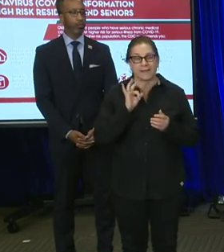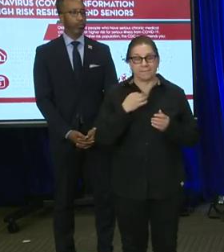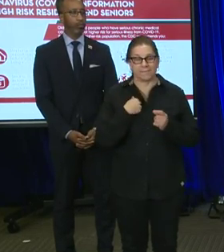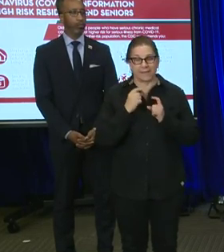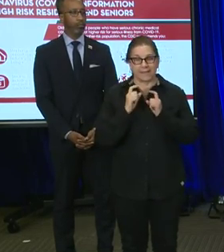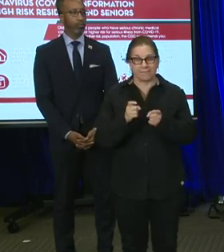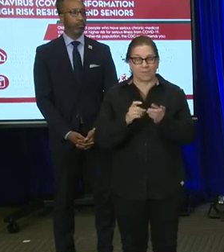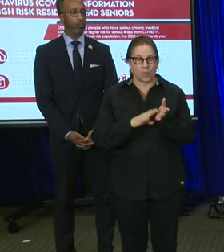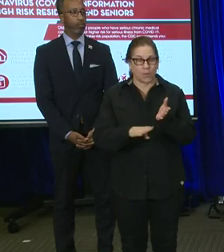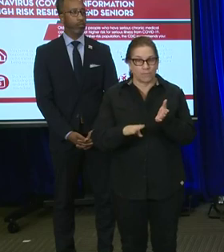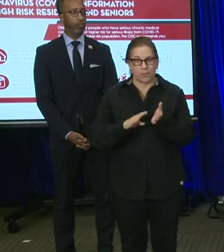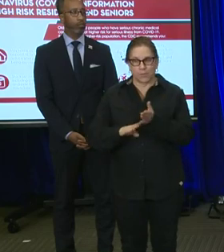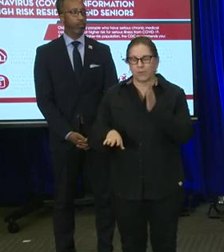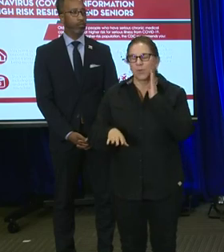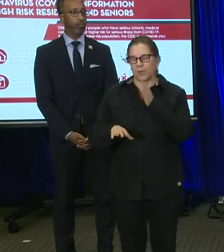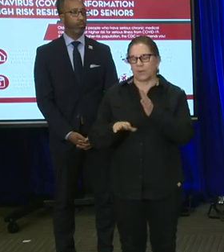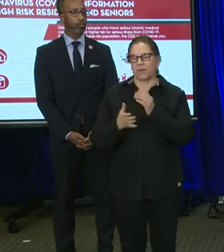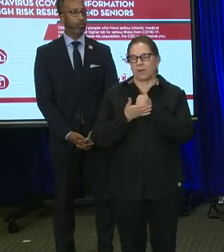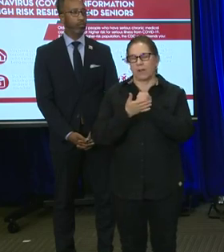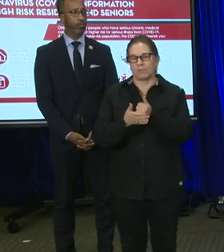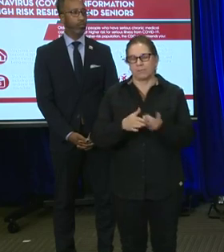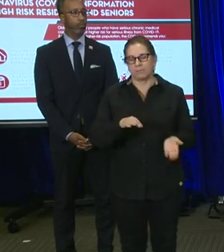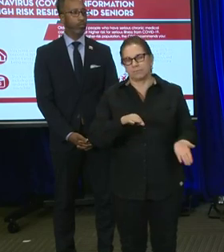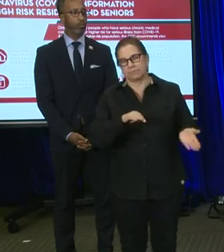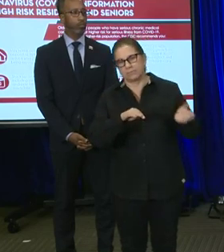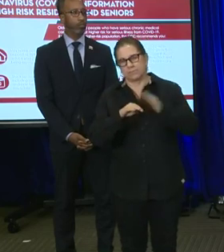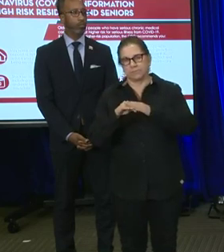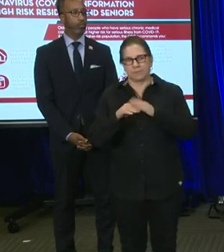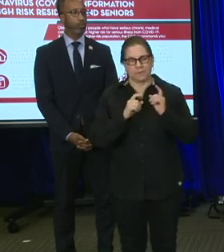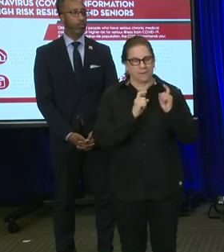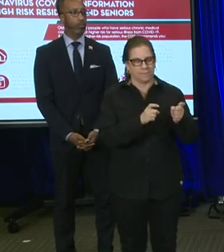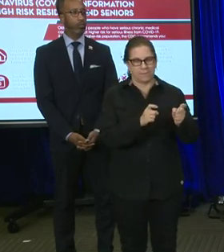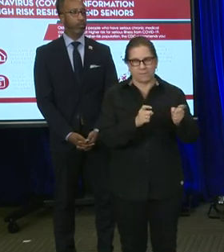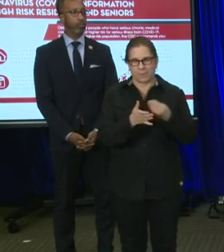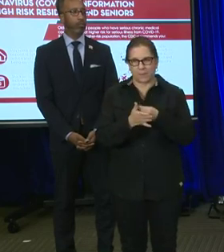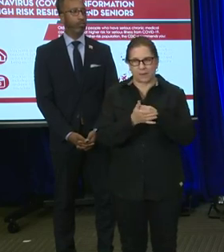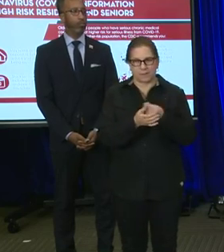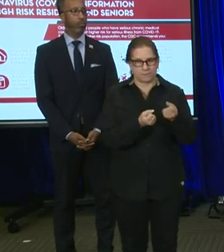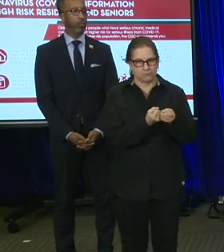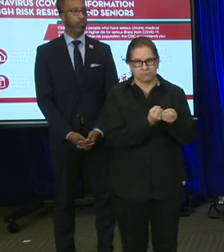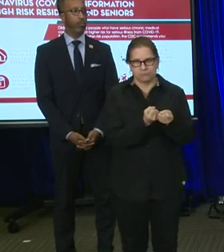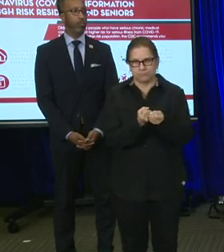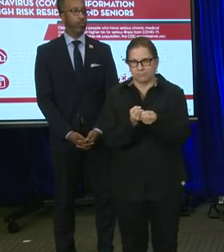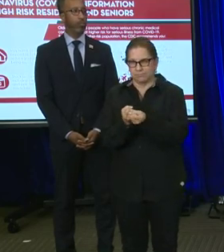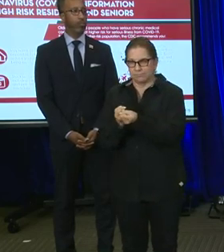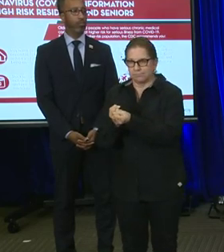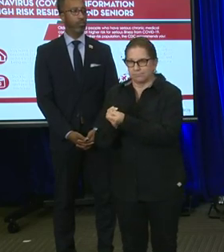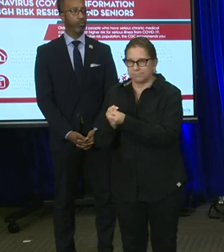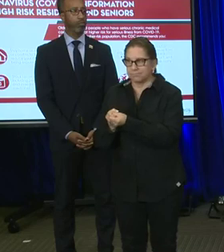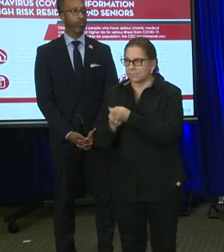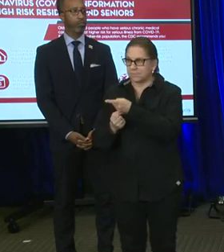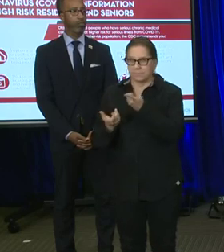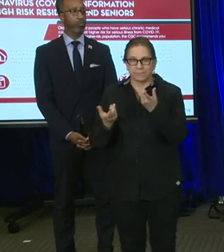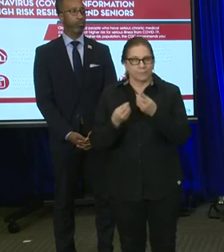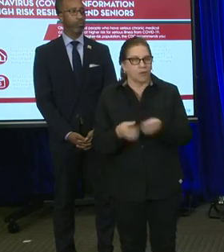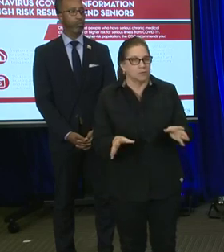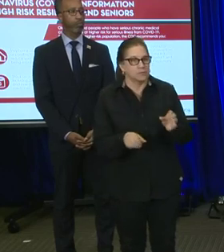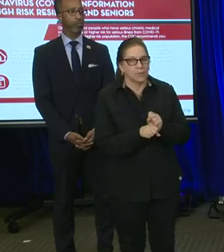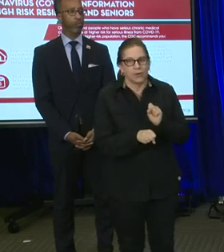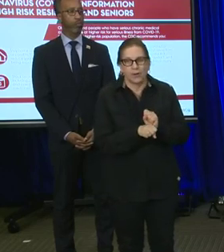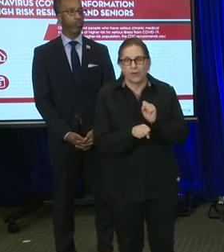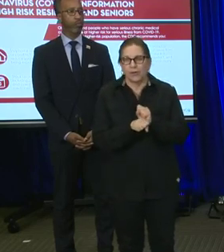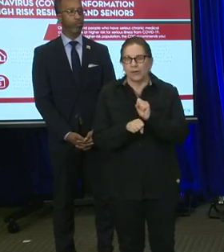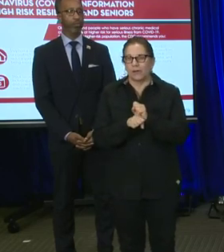ensure a more swift turnaround period for district workers who have become unemployed or partially unemployed as a result